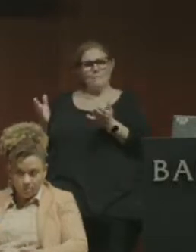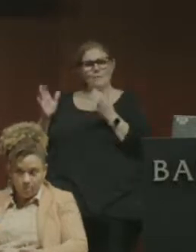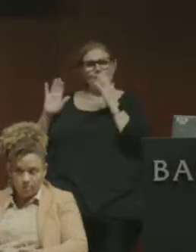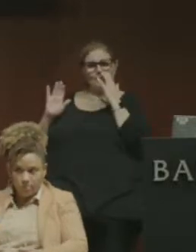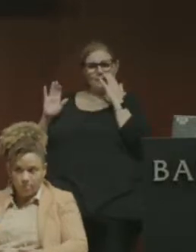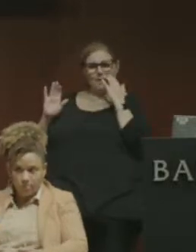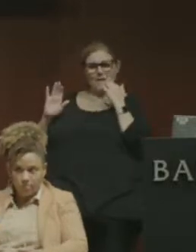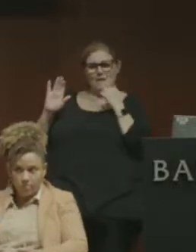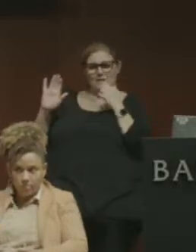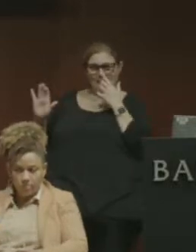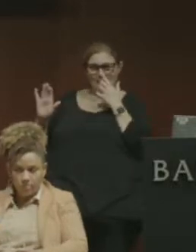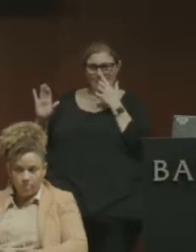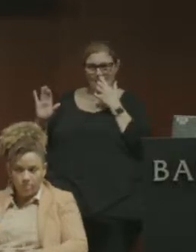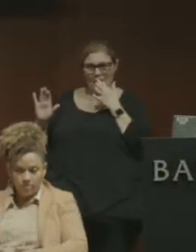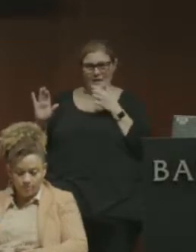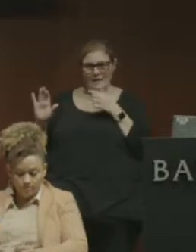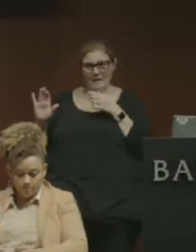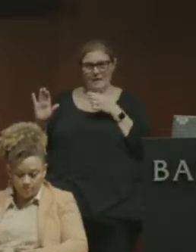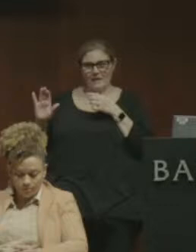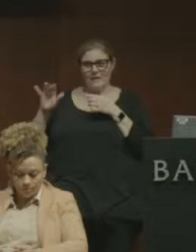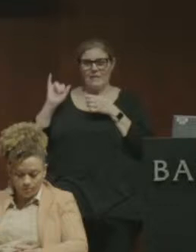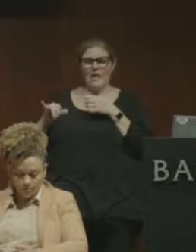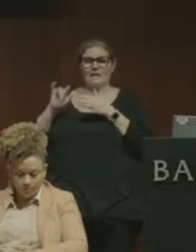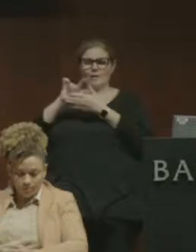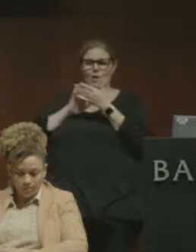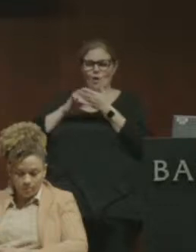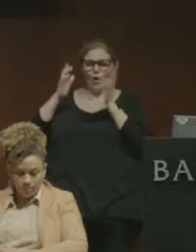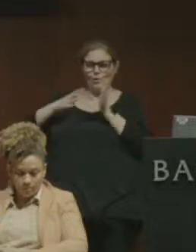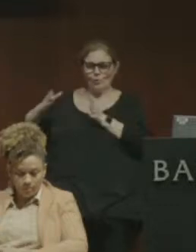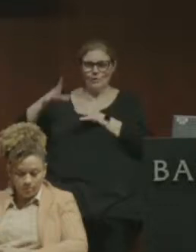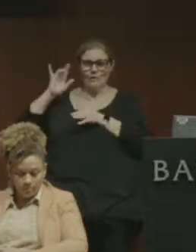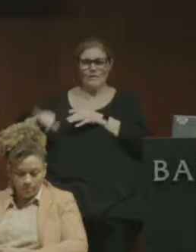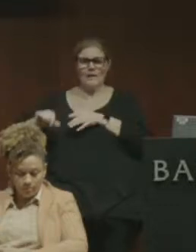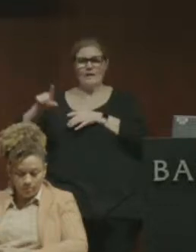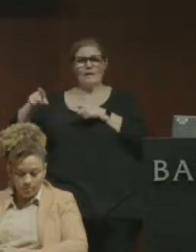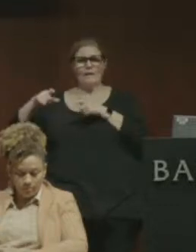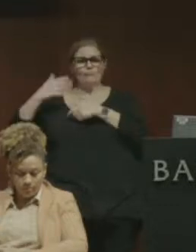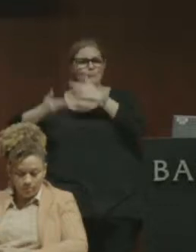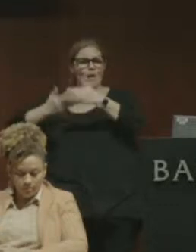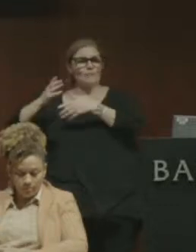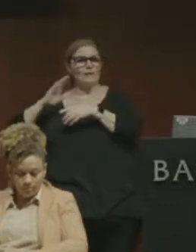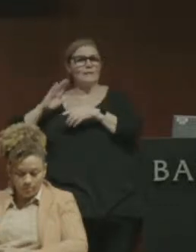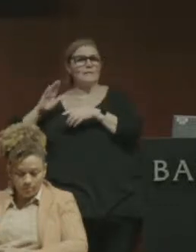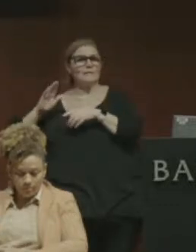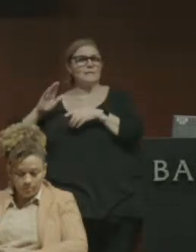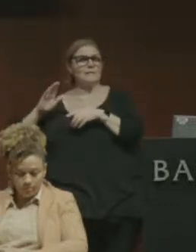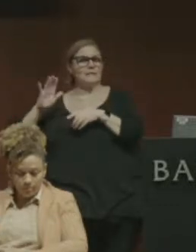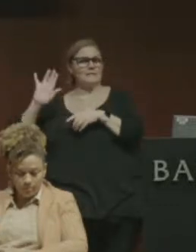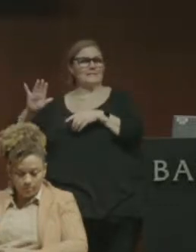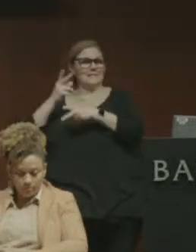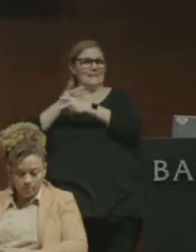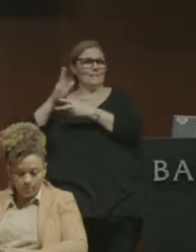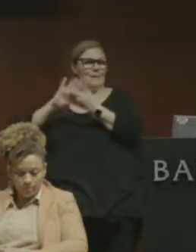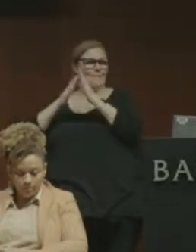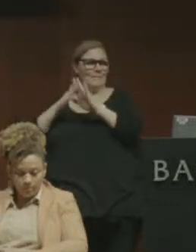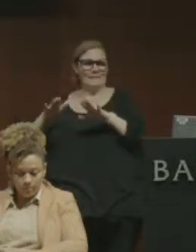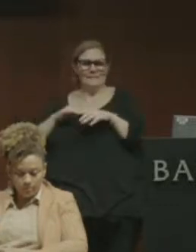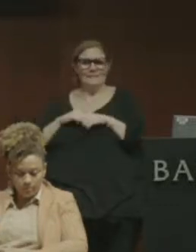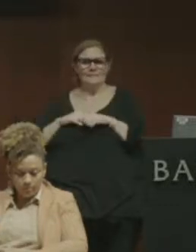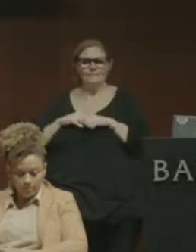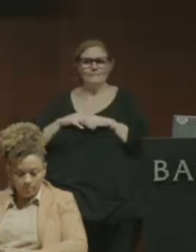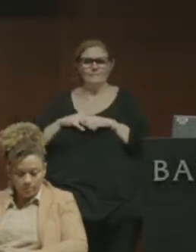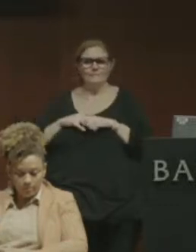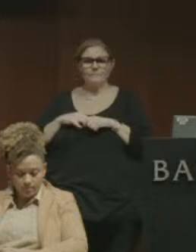version of rule of law and law and order, progress in keeping their peace. So if you